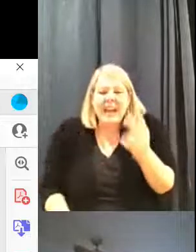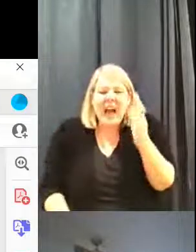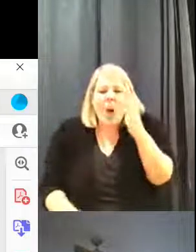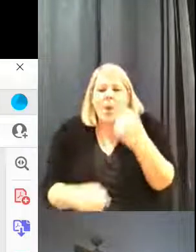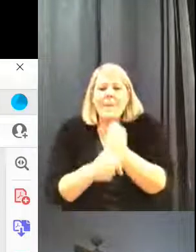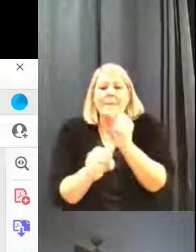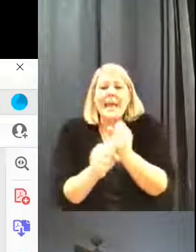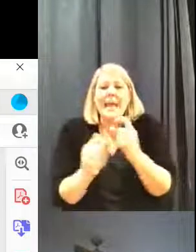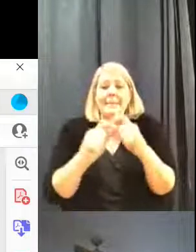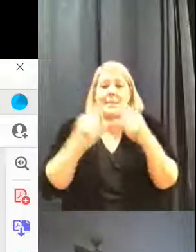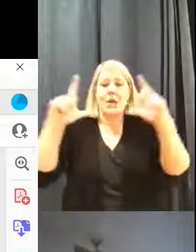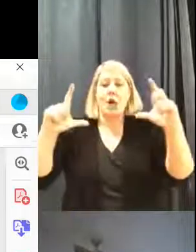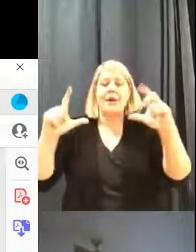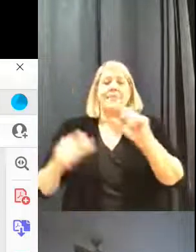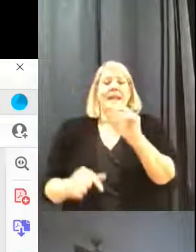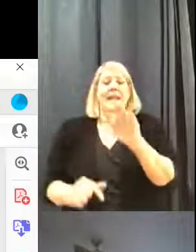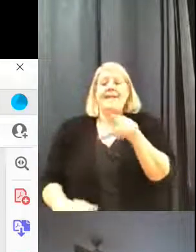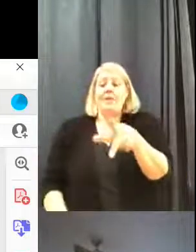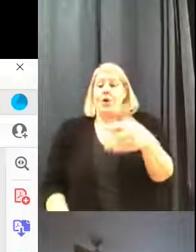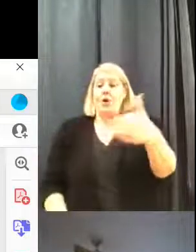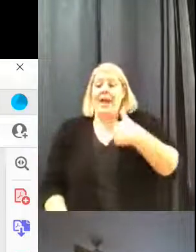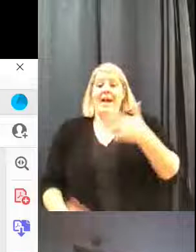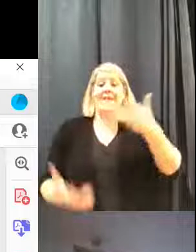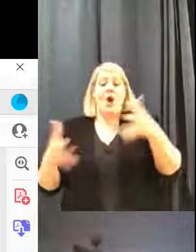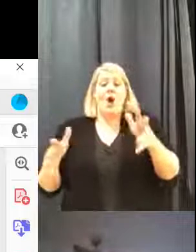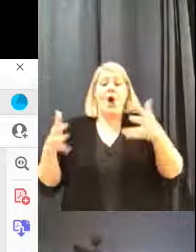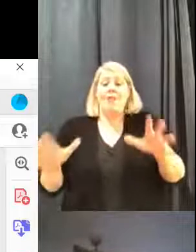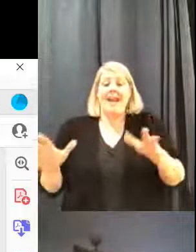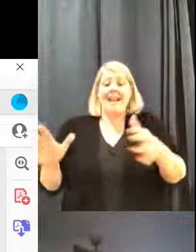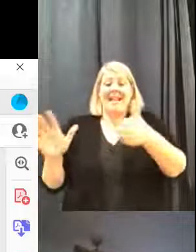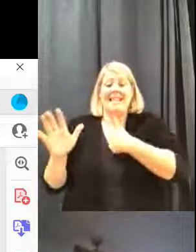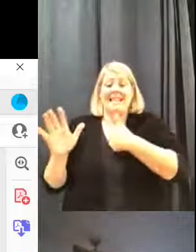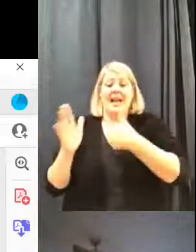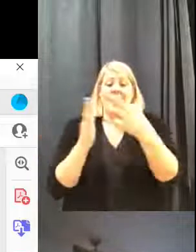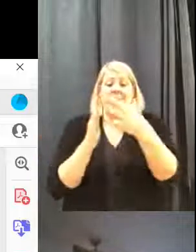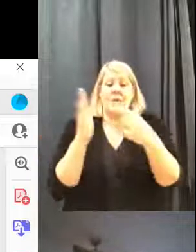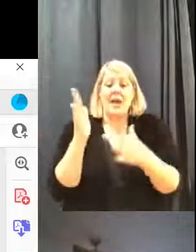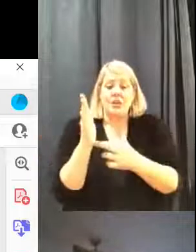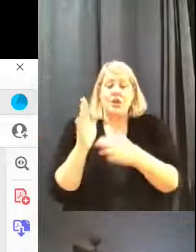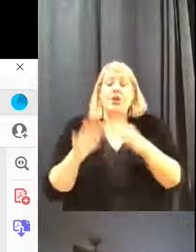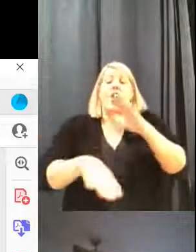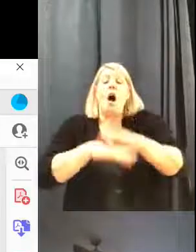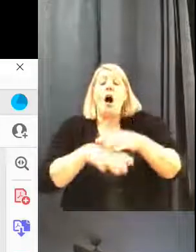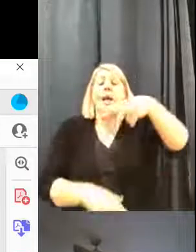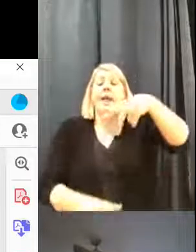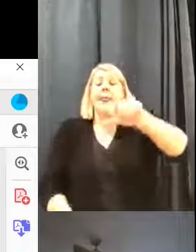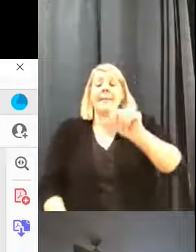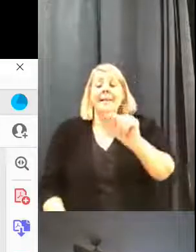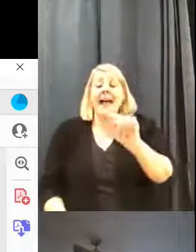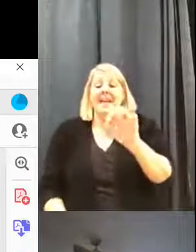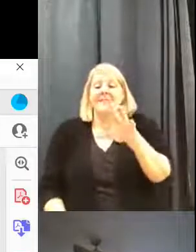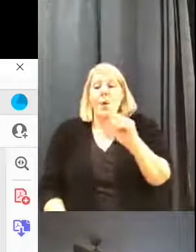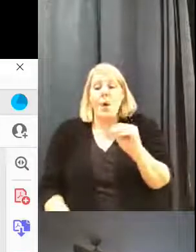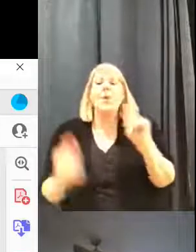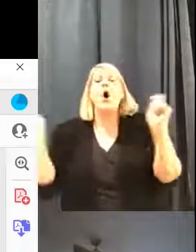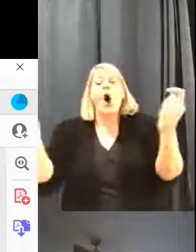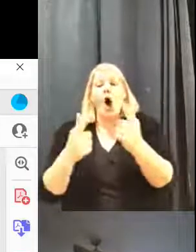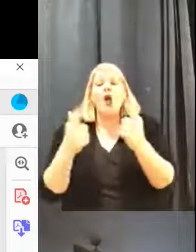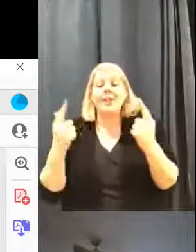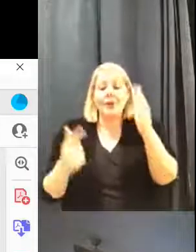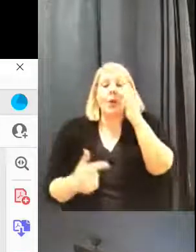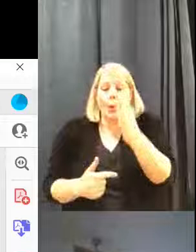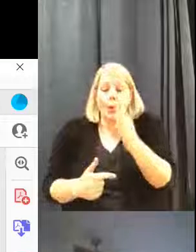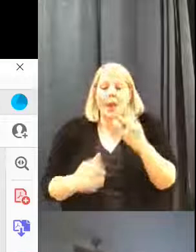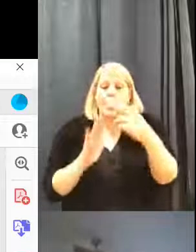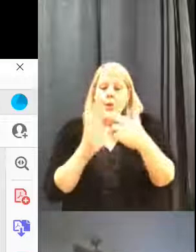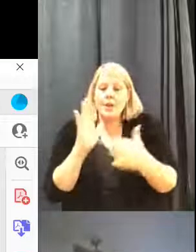It says, if you have already self-registered on the course platform, so of course, all of you will need to go through the self-registration process as well.